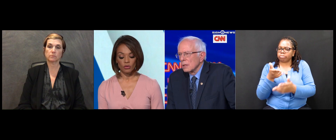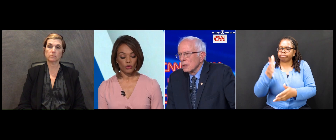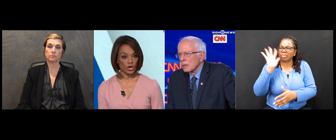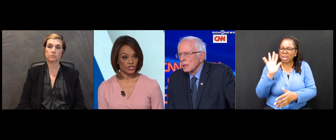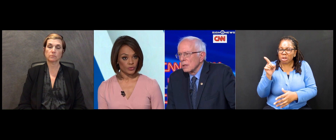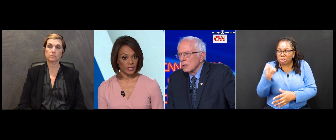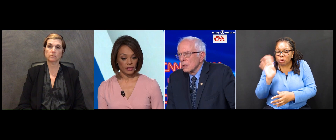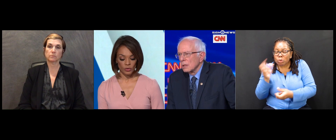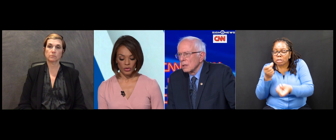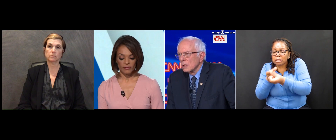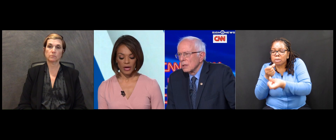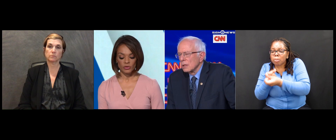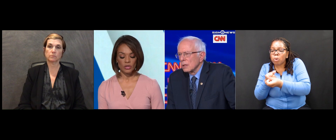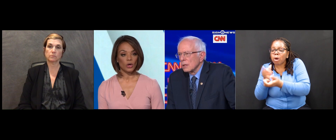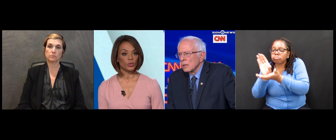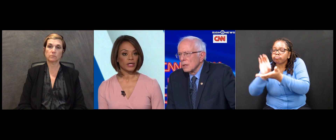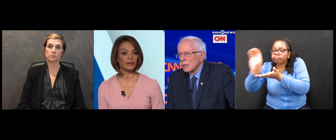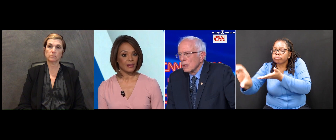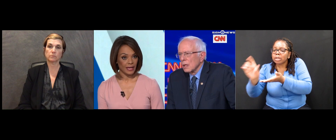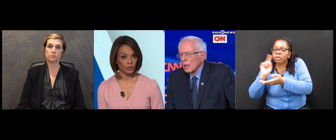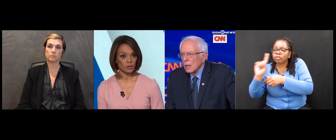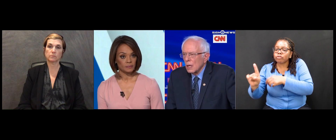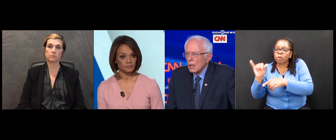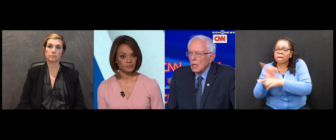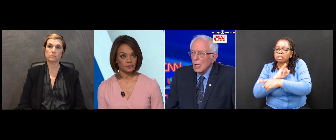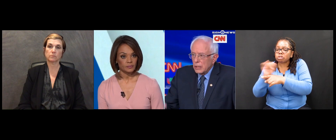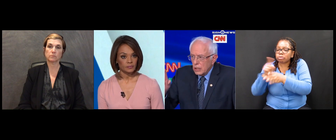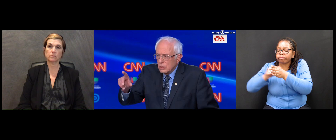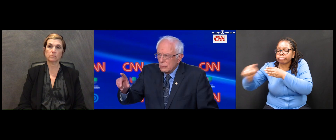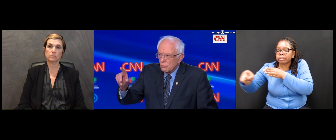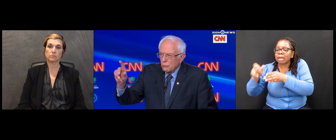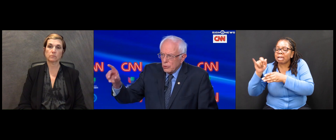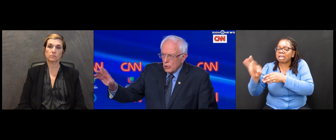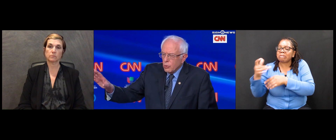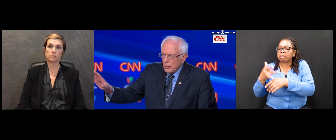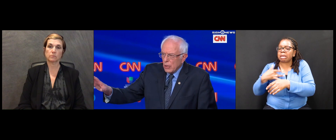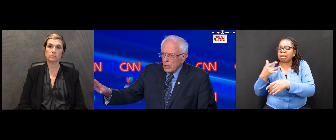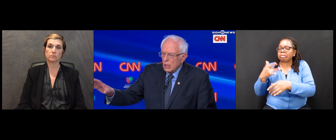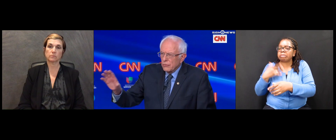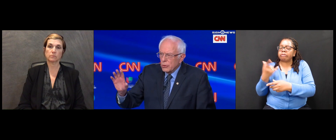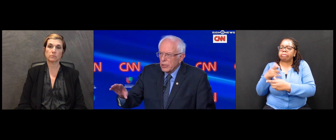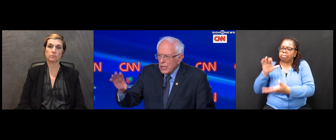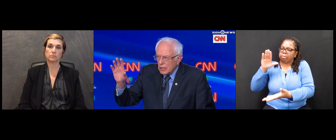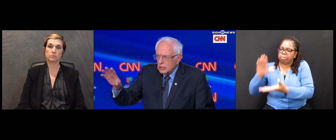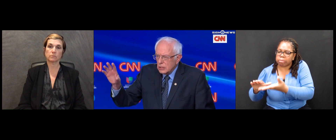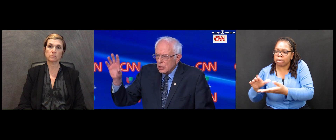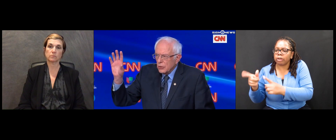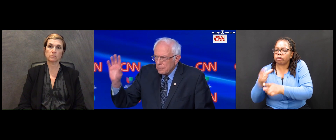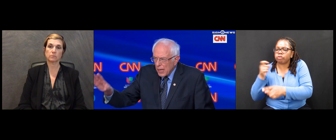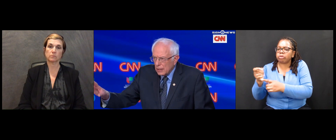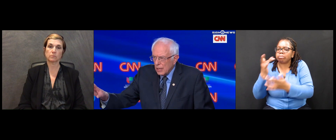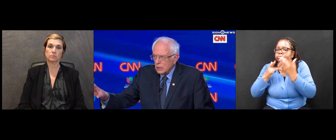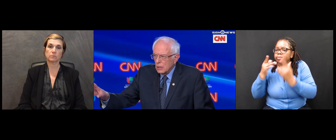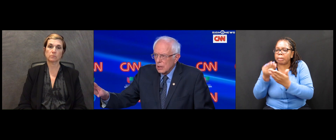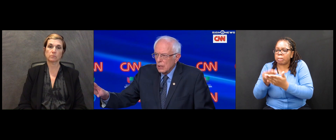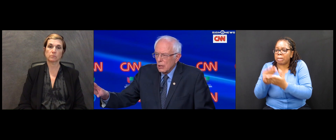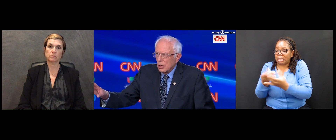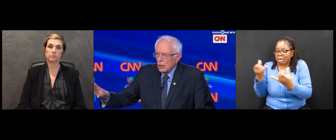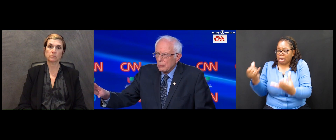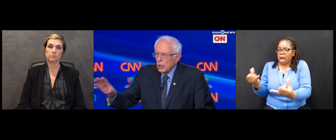are being crushed by the coronavirus outbreak now? I did. You're quite right. I voted against the